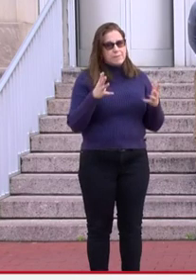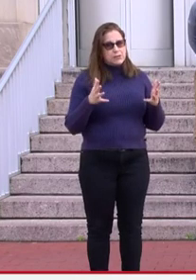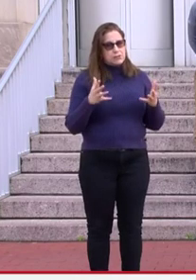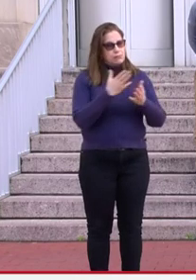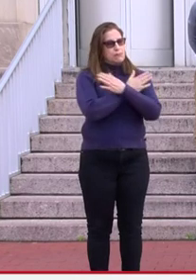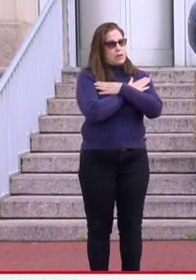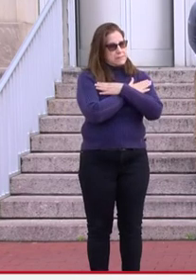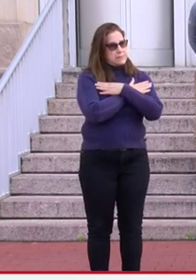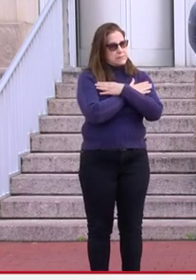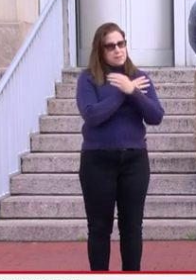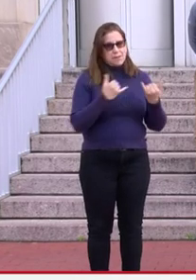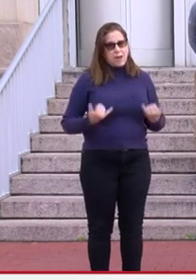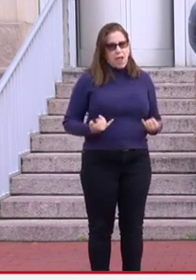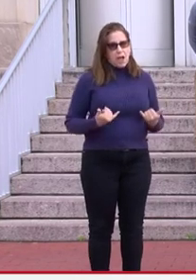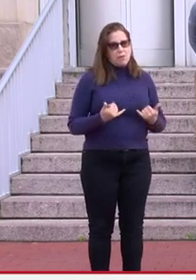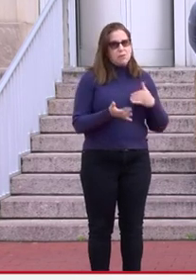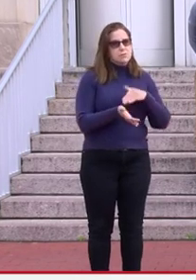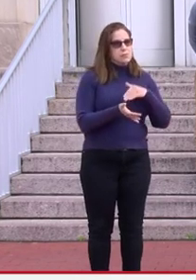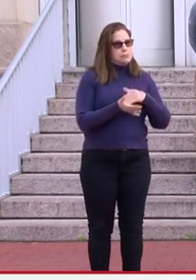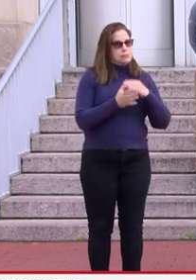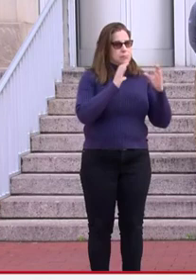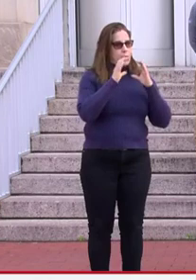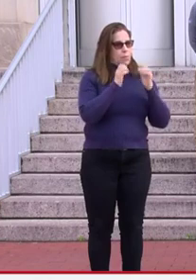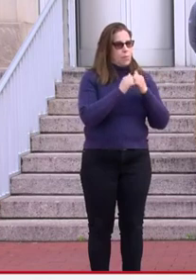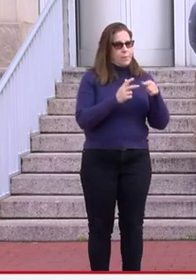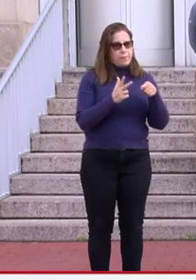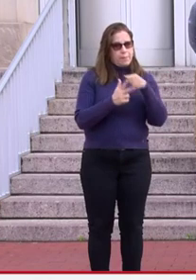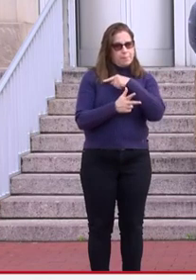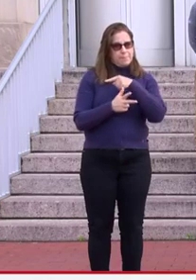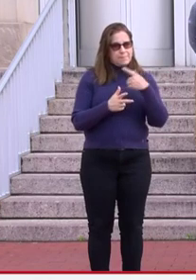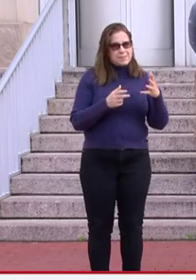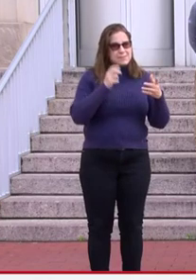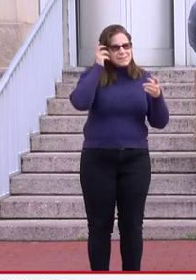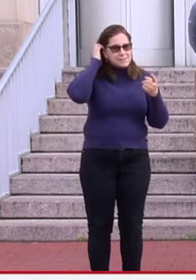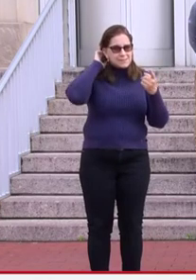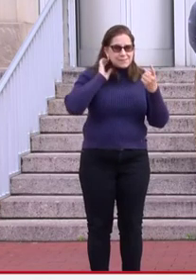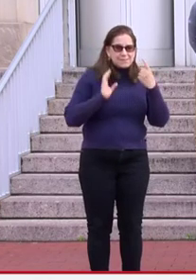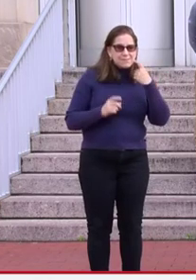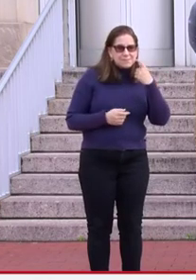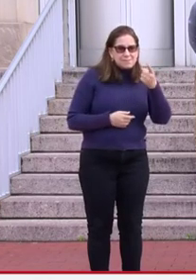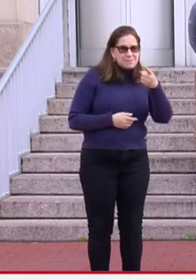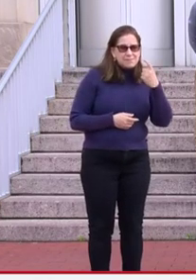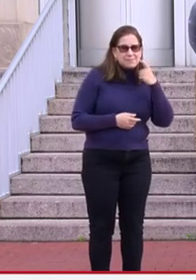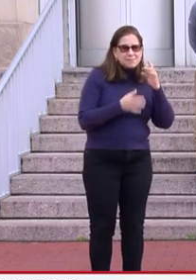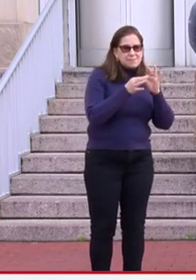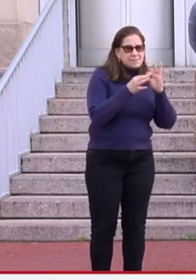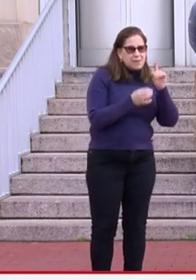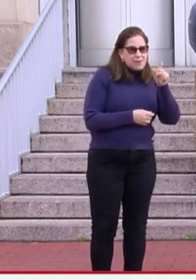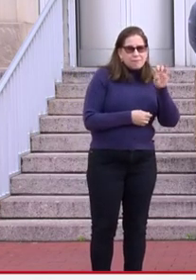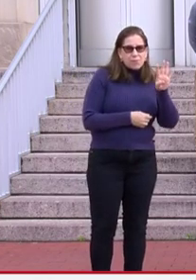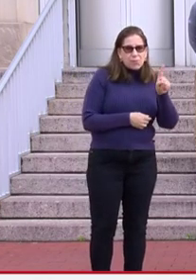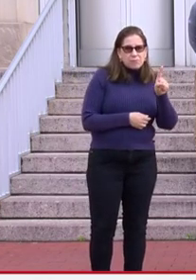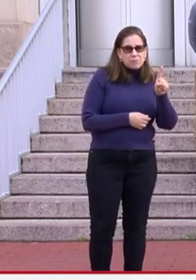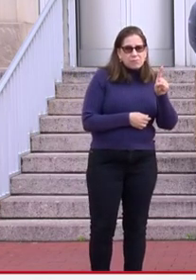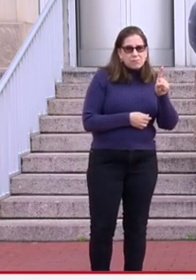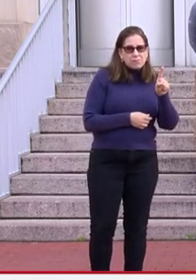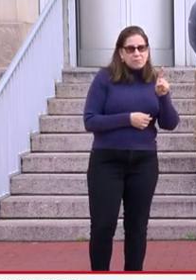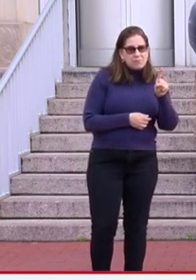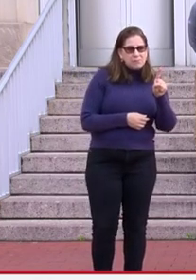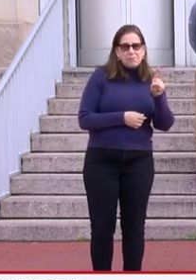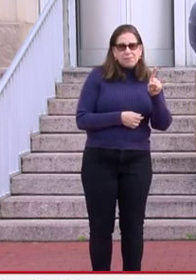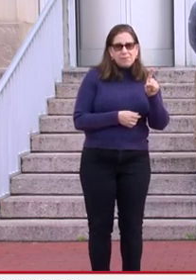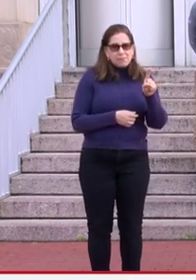been talking to them on a regular basis. And you said 141 you're working through. Does that mean the people that are off as a result of contact with those